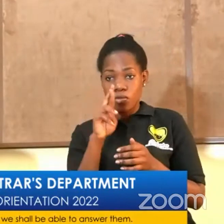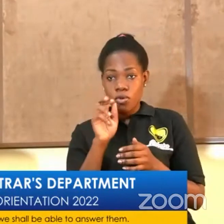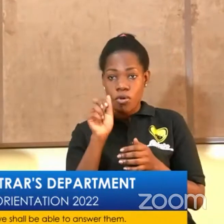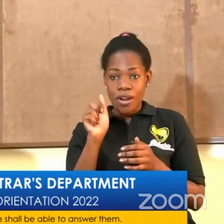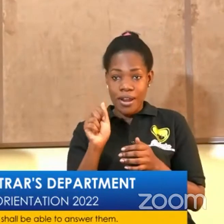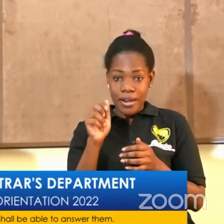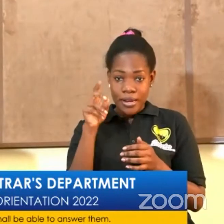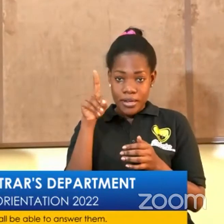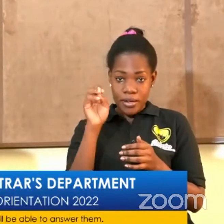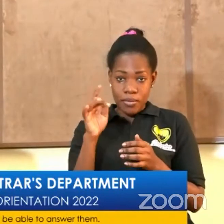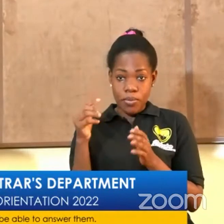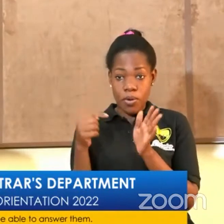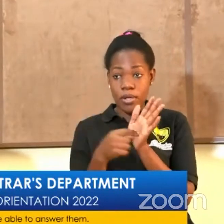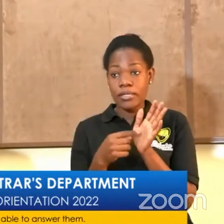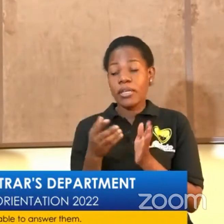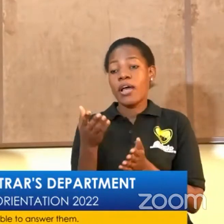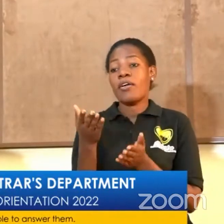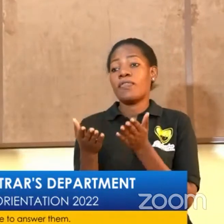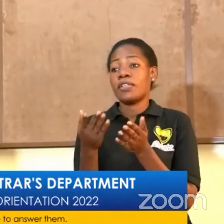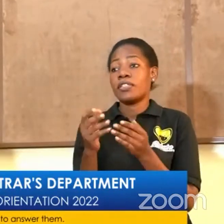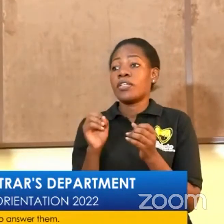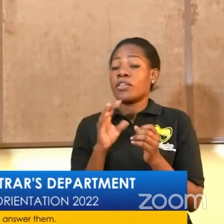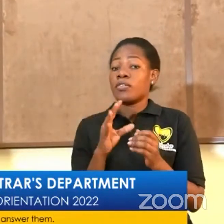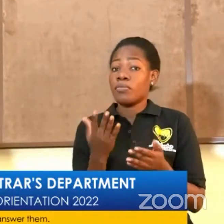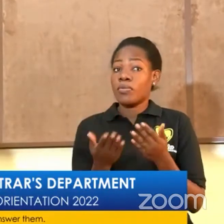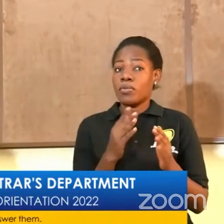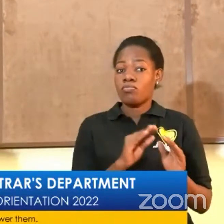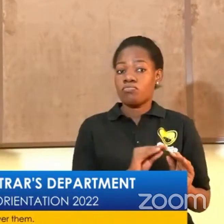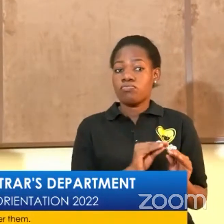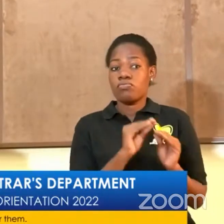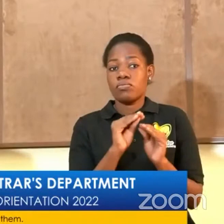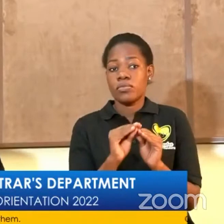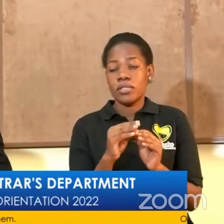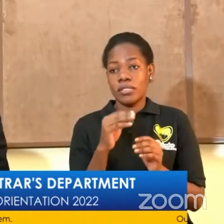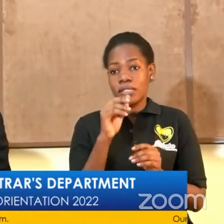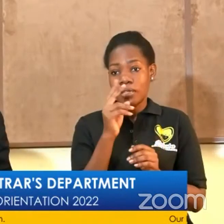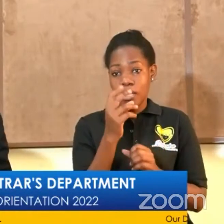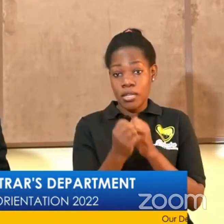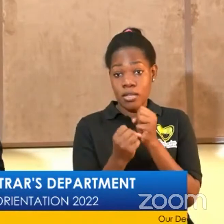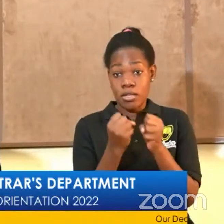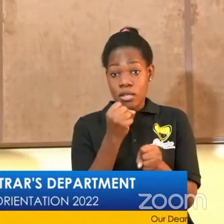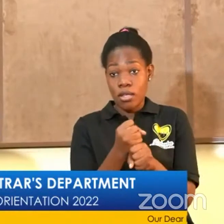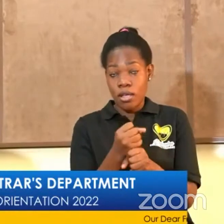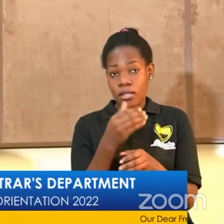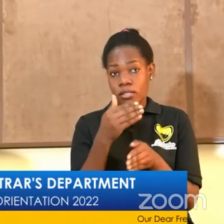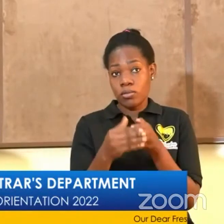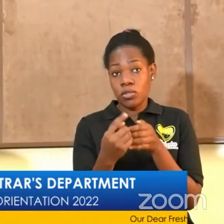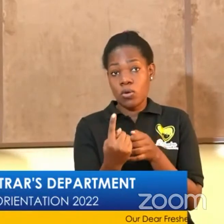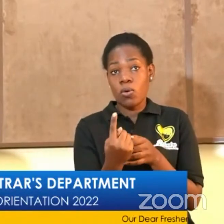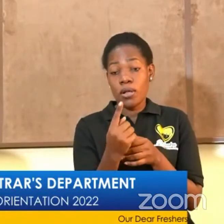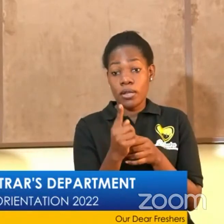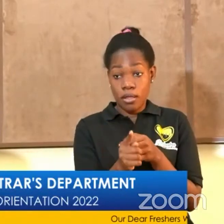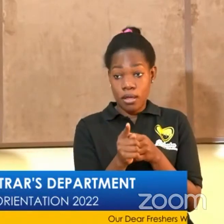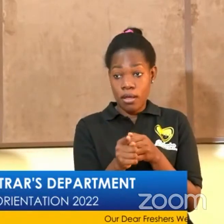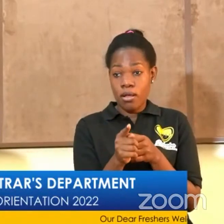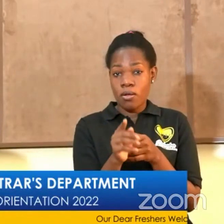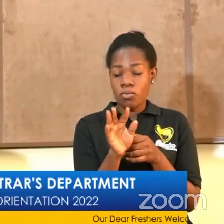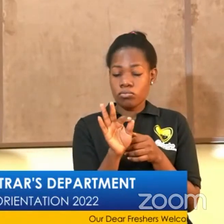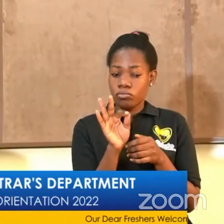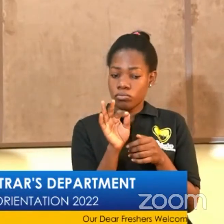CGPA. If you go to year 2, semester 1, we get the